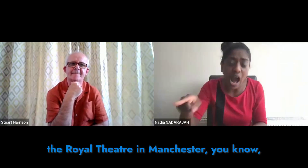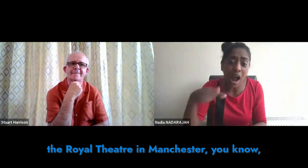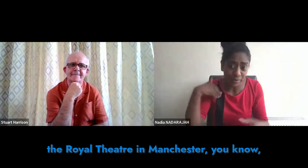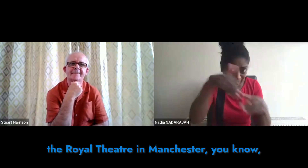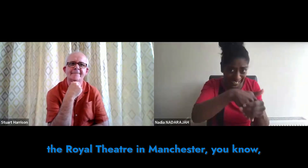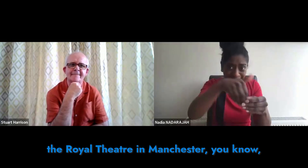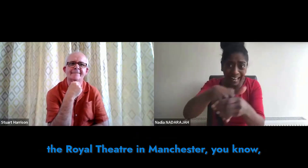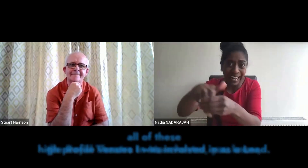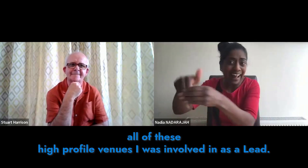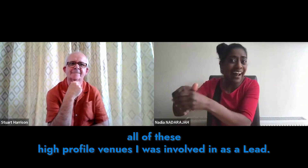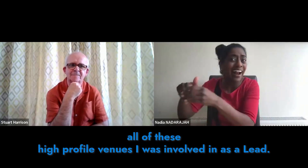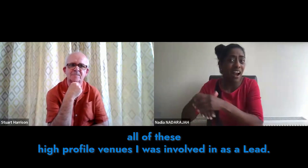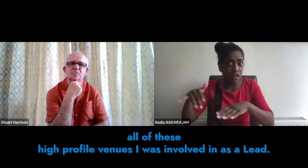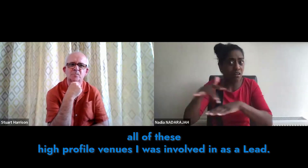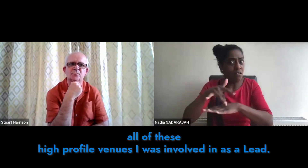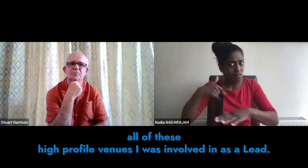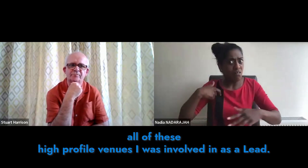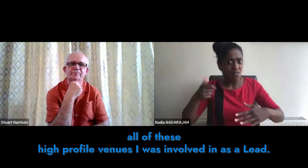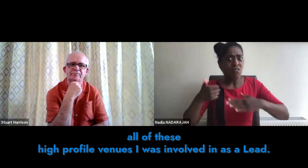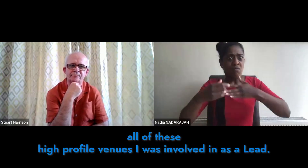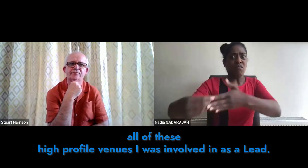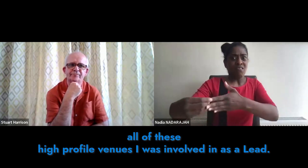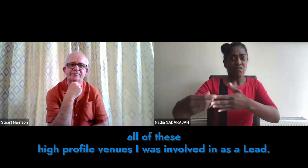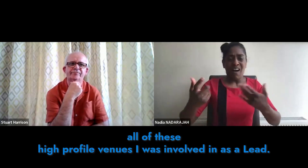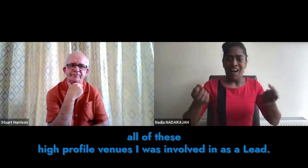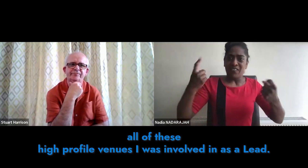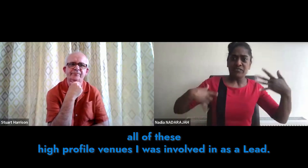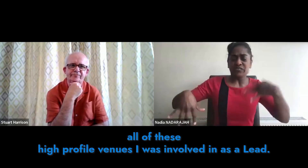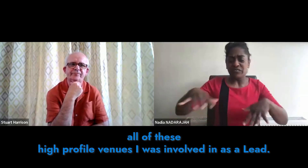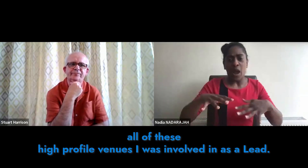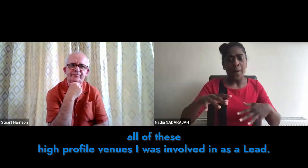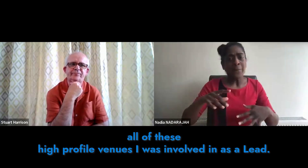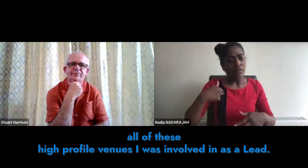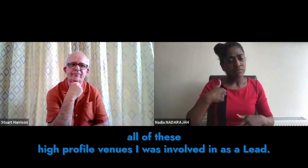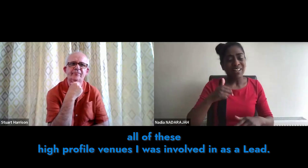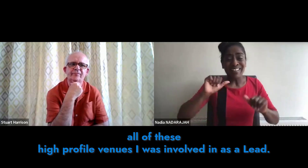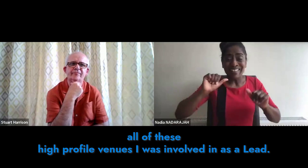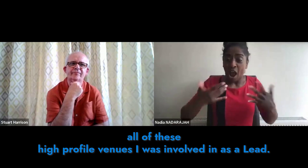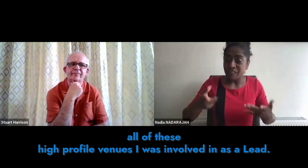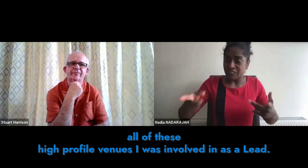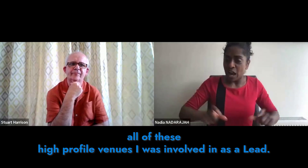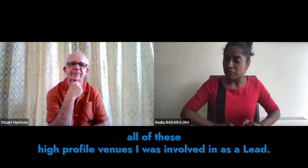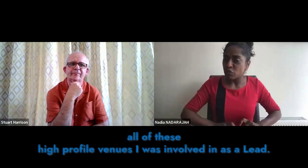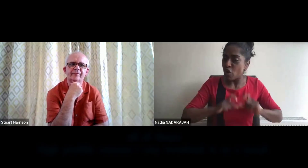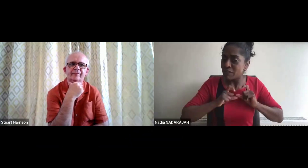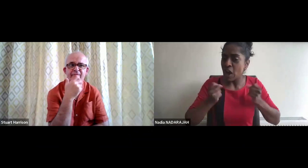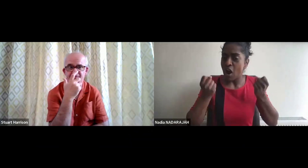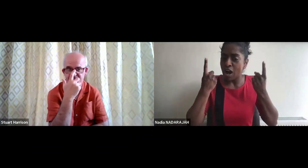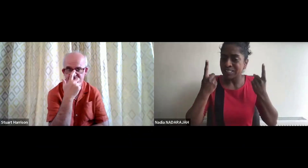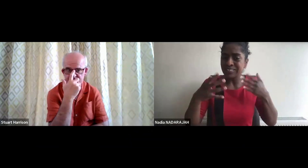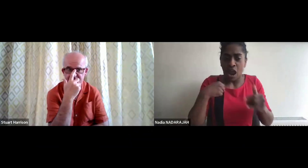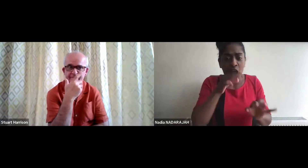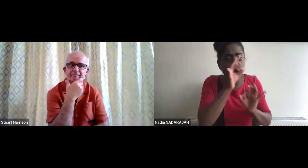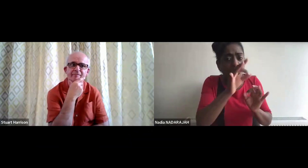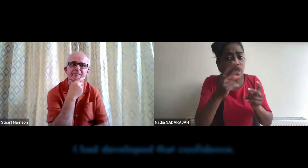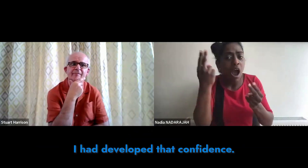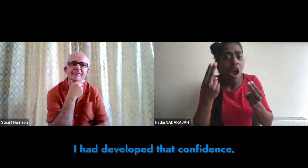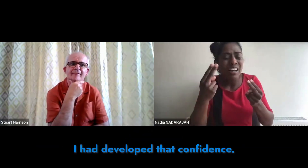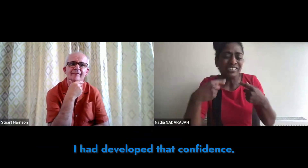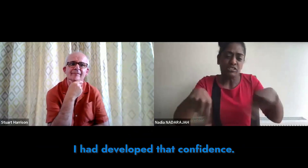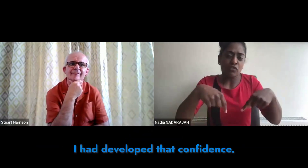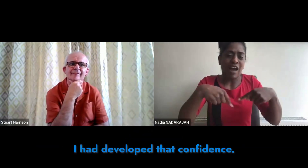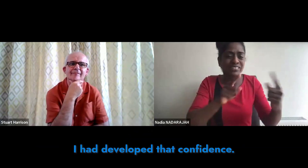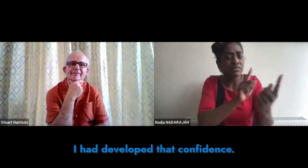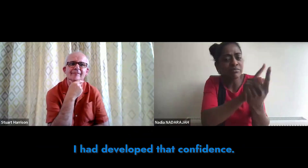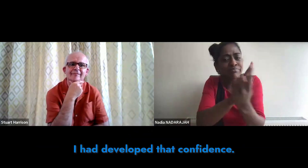in Manchester, you know, all of these high profile venues I was involved in as lead. I